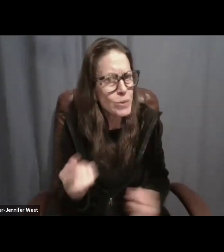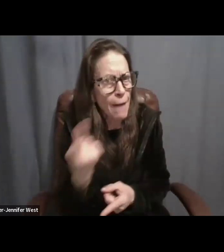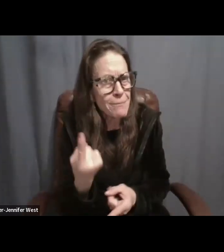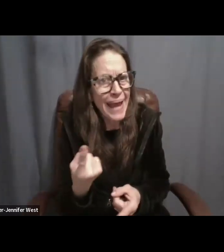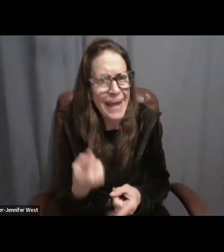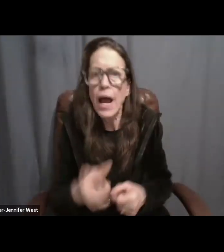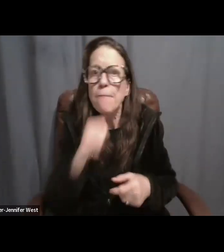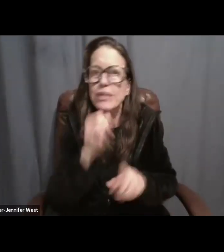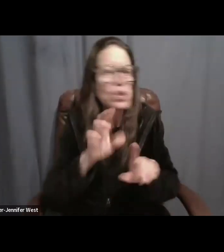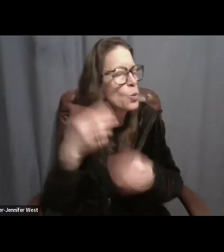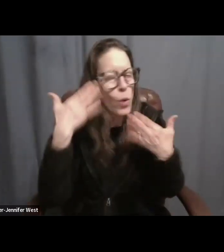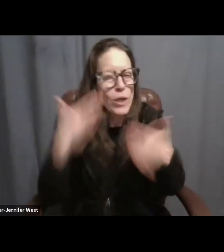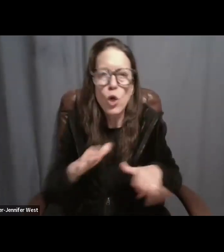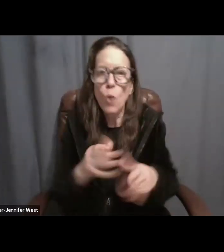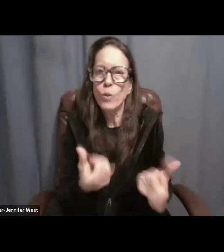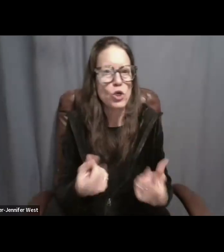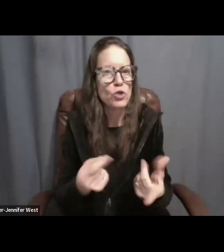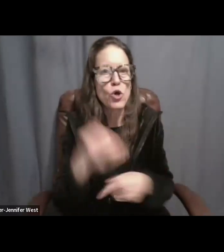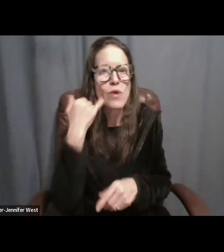own.